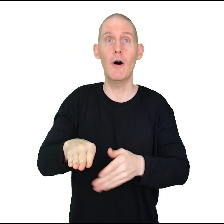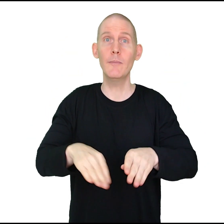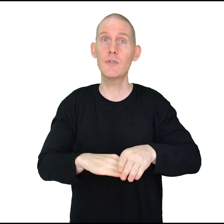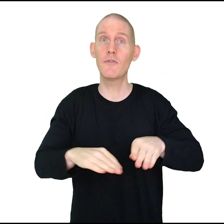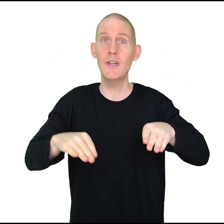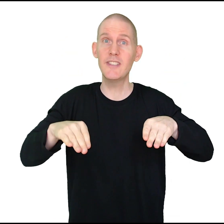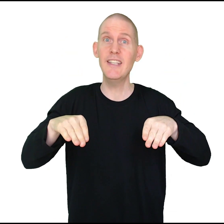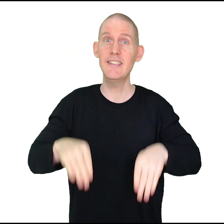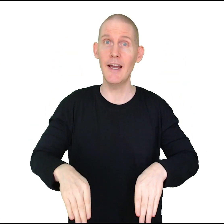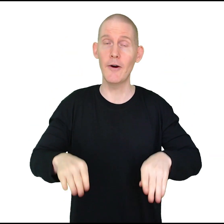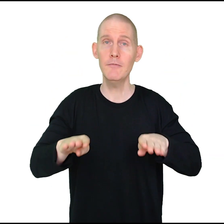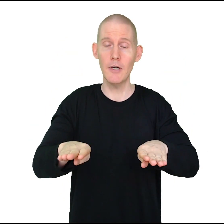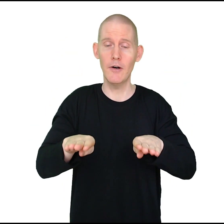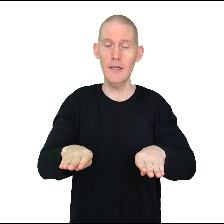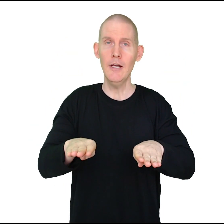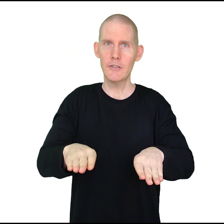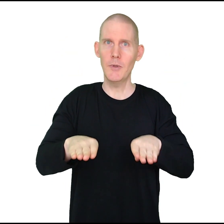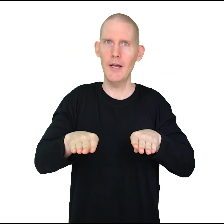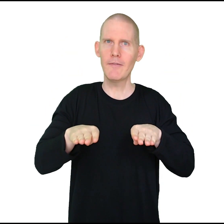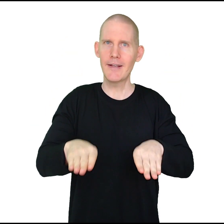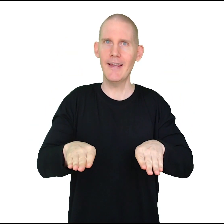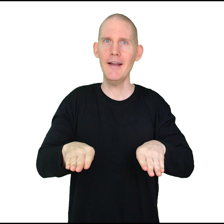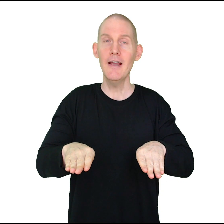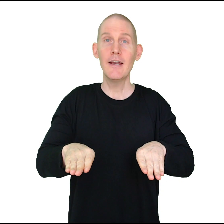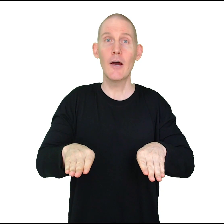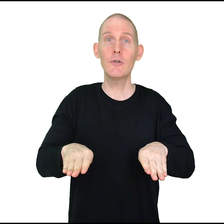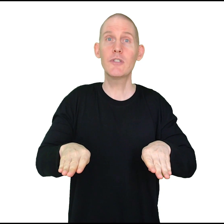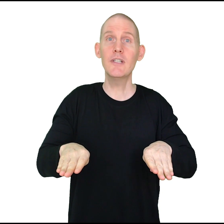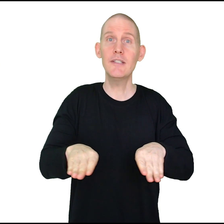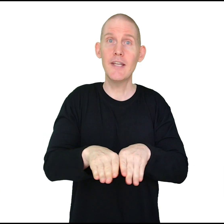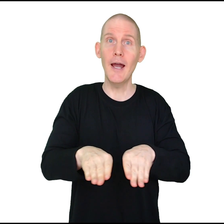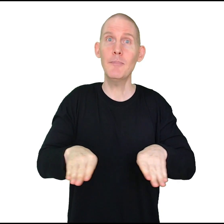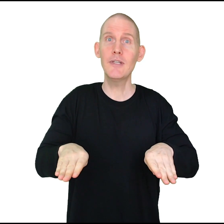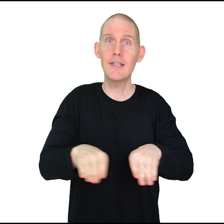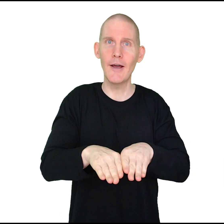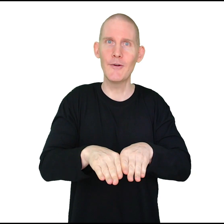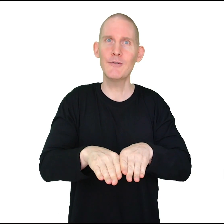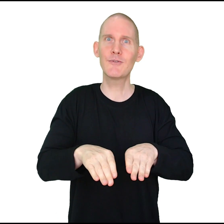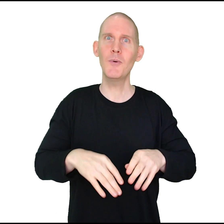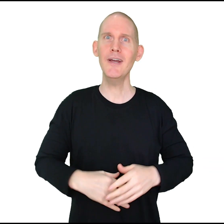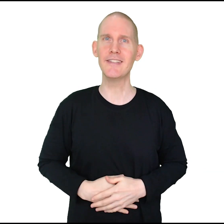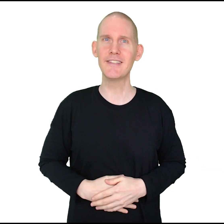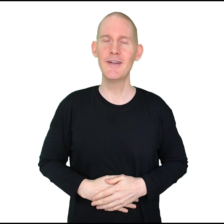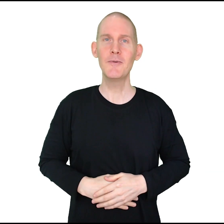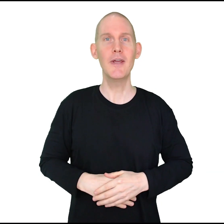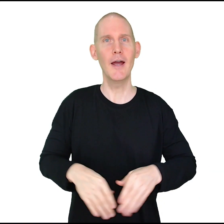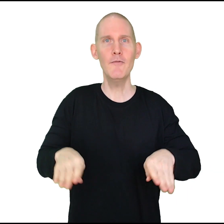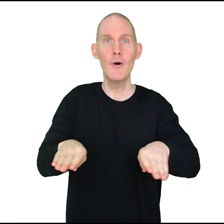are facing down, all right? So we have like that. Now we're just going to tap together twice. We have